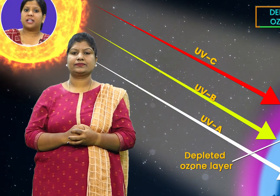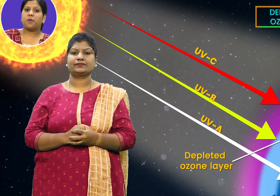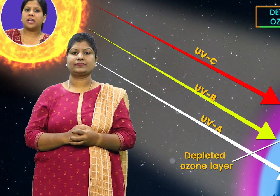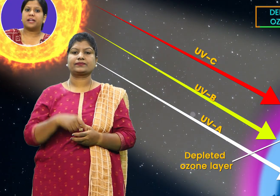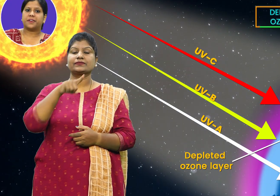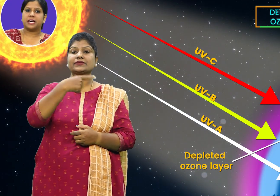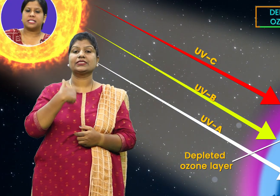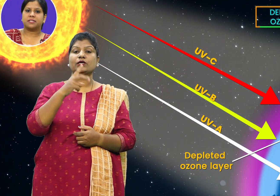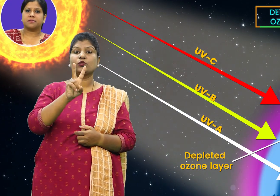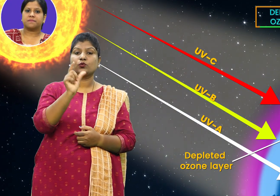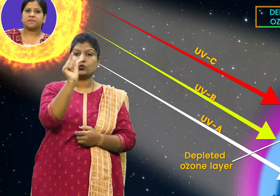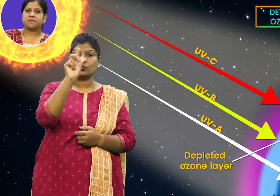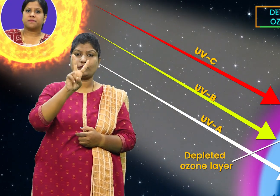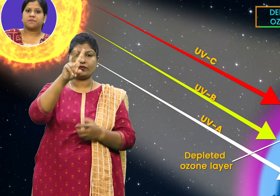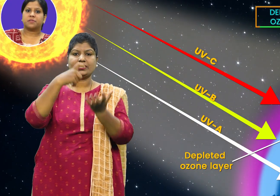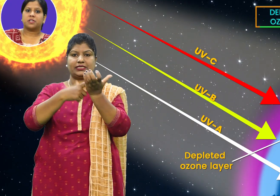from ultraviolet rays,